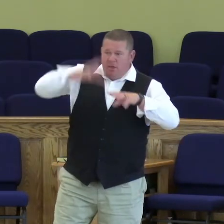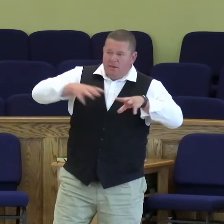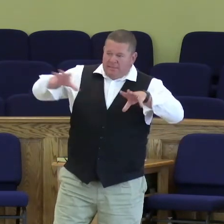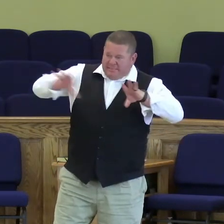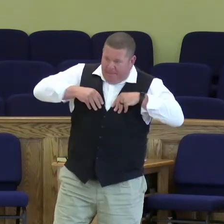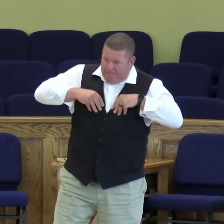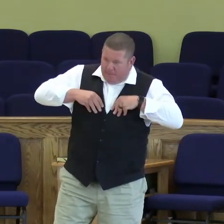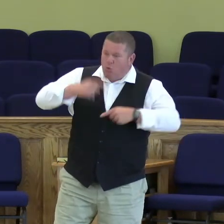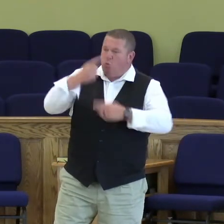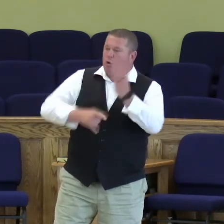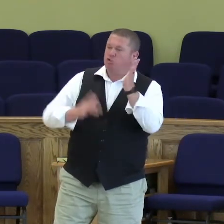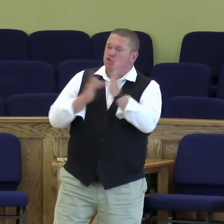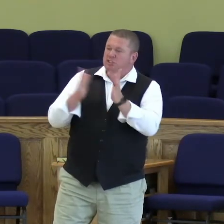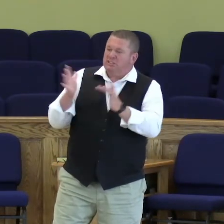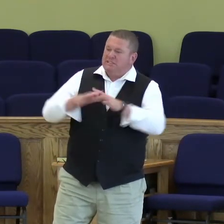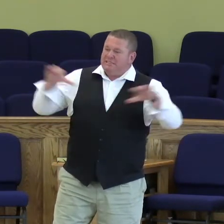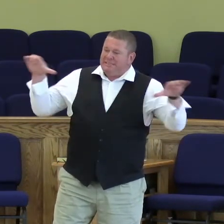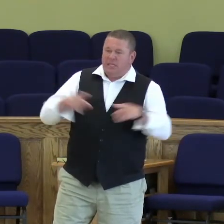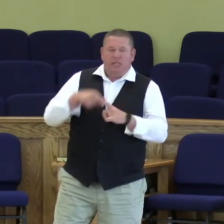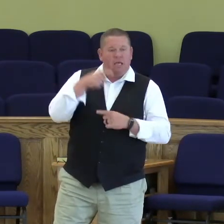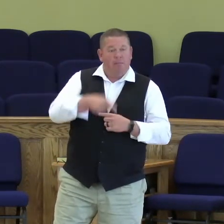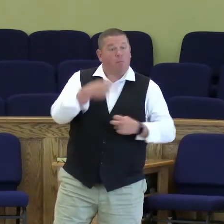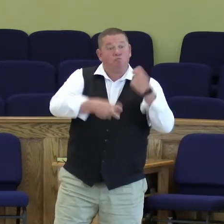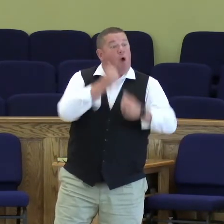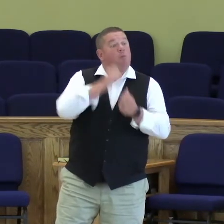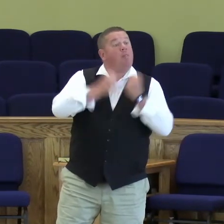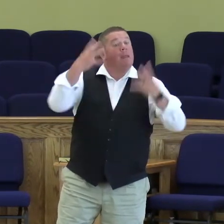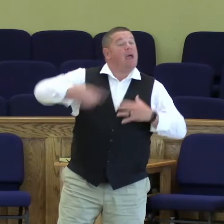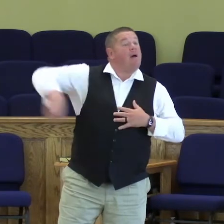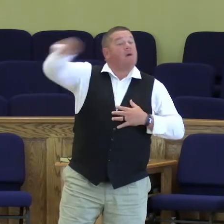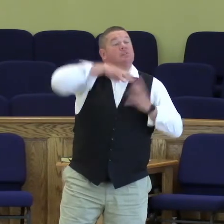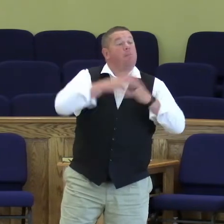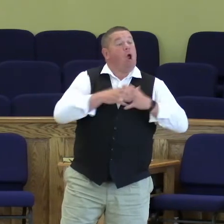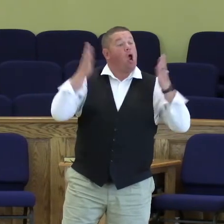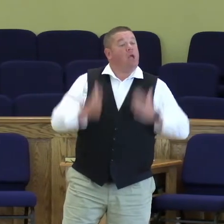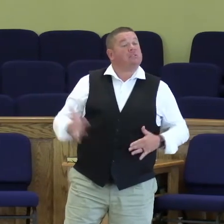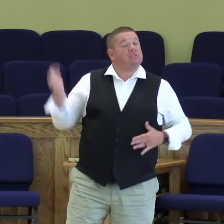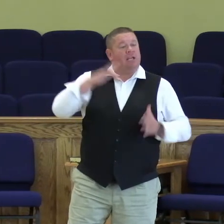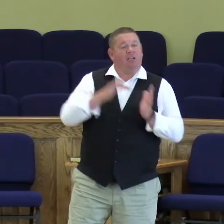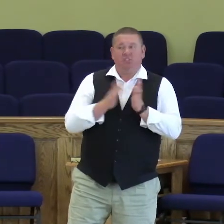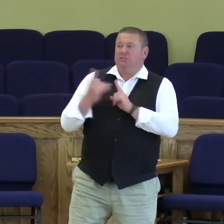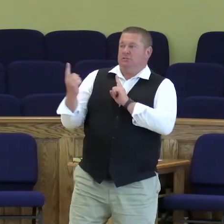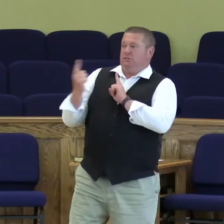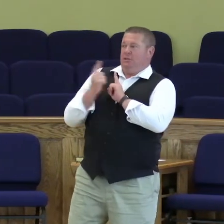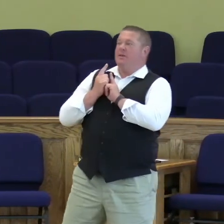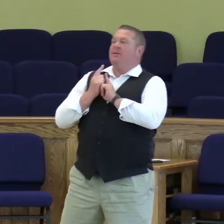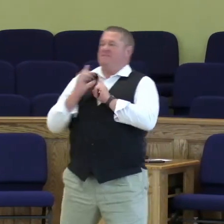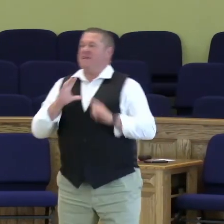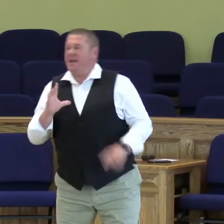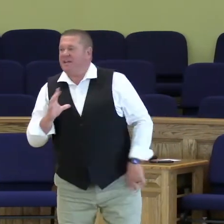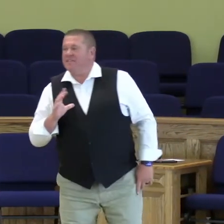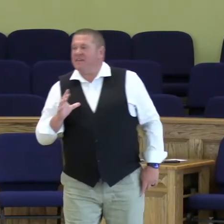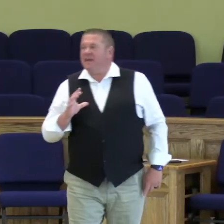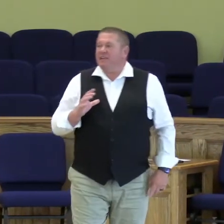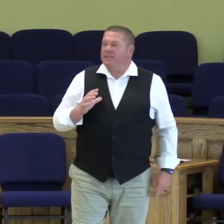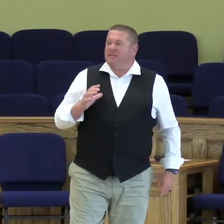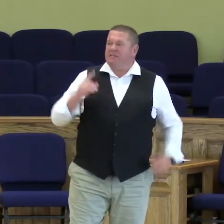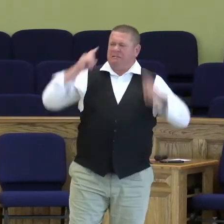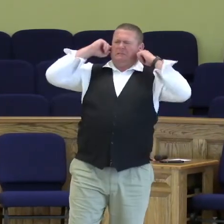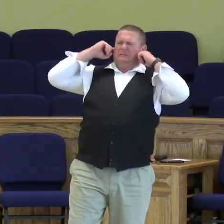protested. He accepted what Jesus did to him. The problem with many of us today and Americans today is Jesus is coming. He's coming to us, and oh, yeah, it's